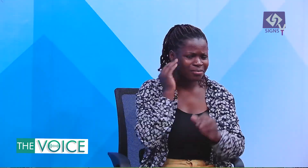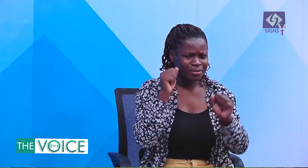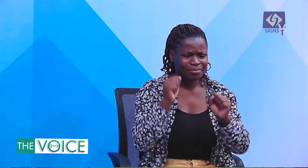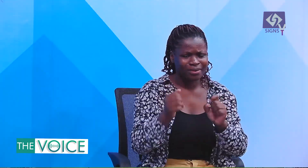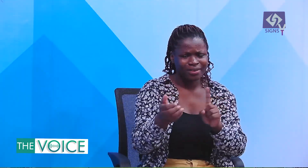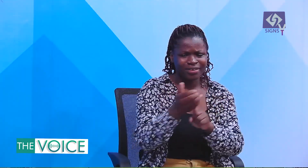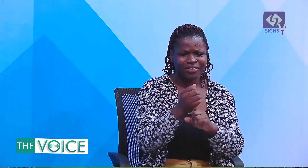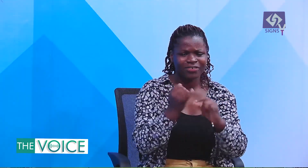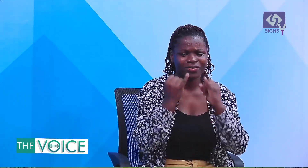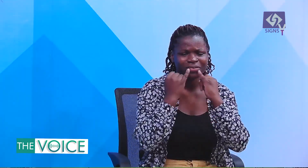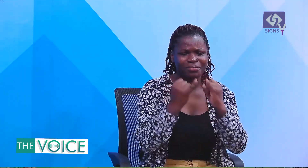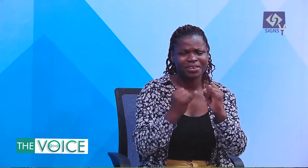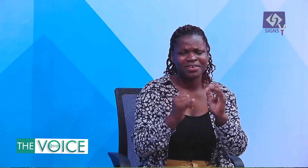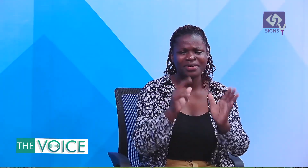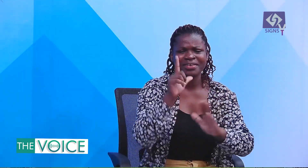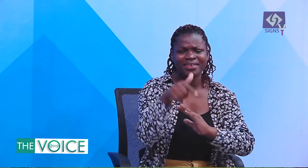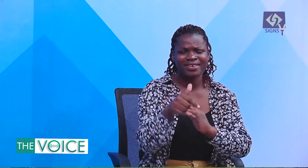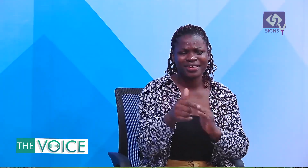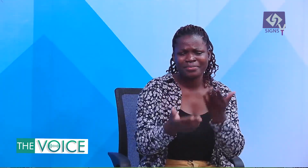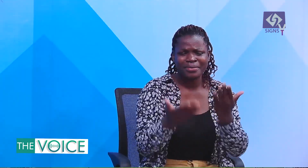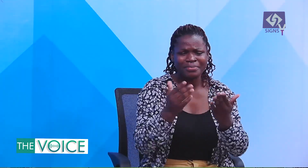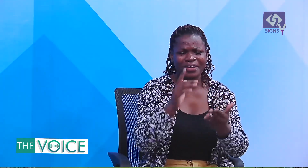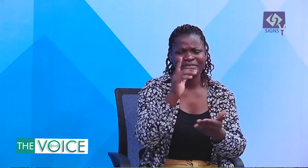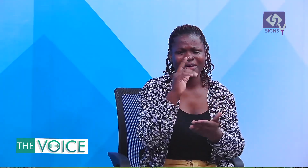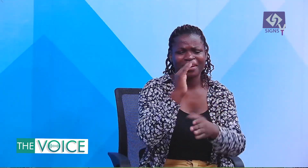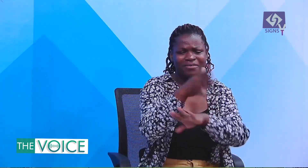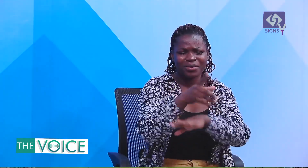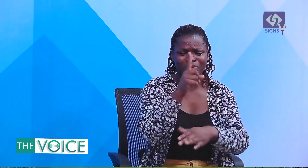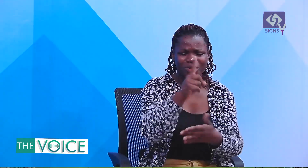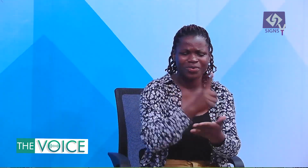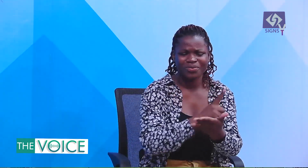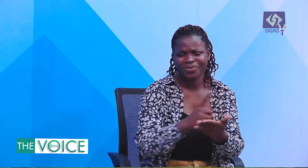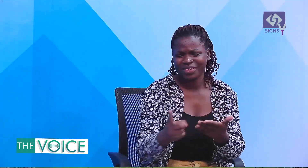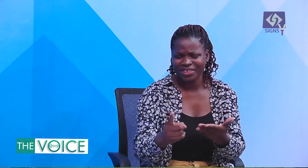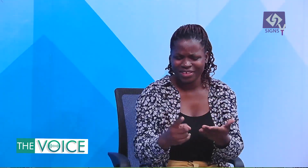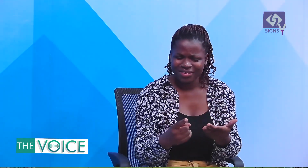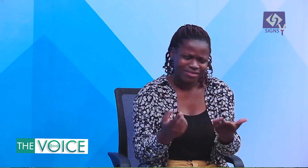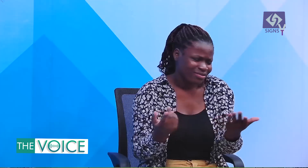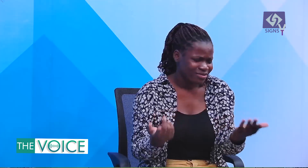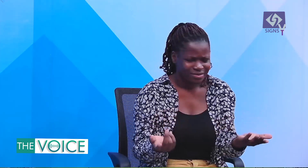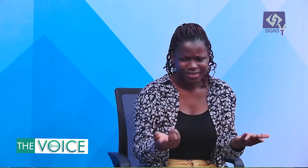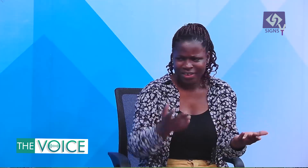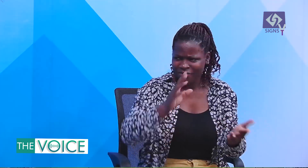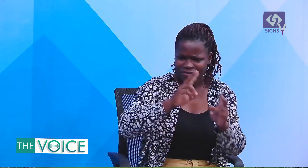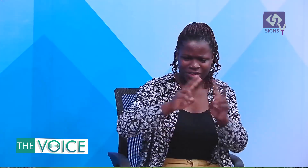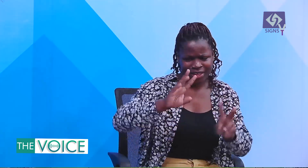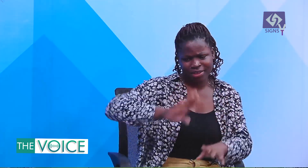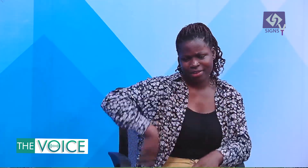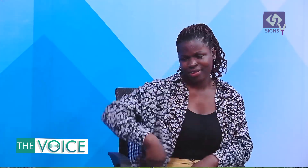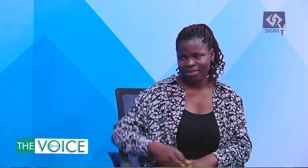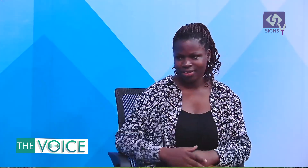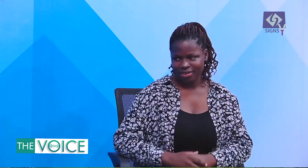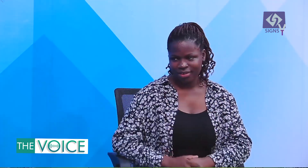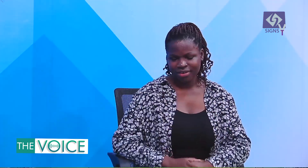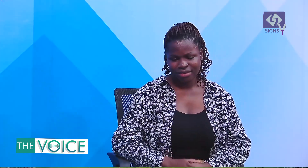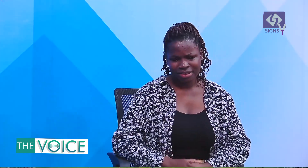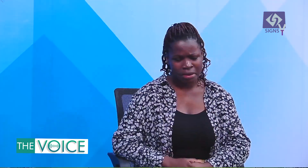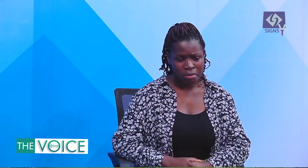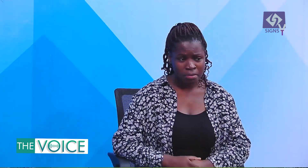said, it's out there, the information gets to transfer to every other person very fast. But in the deaf people, you find that it might even